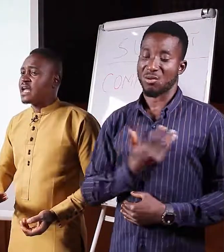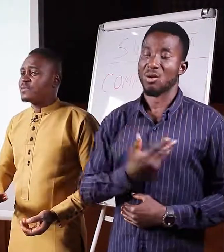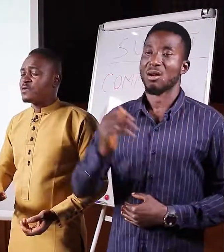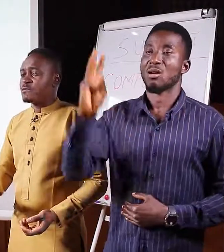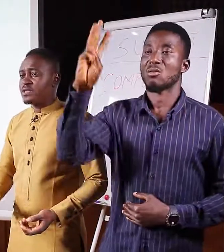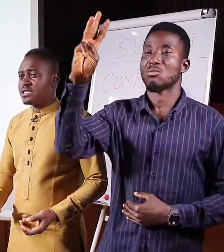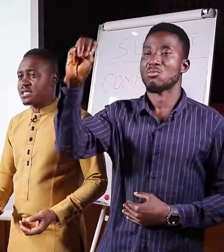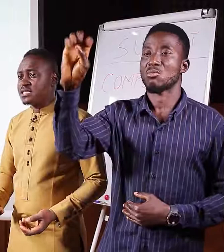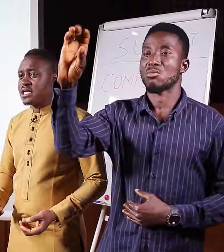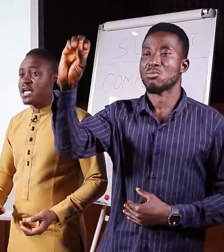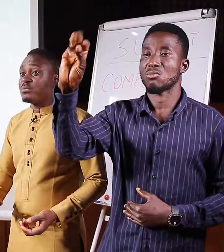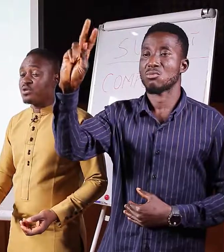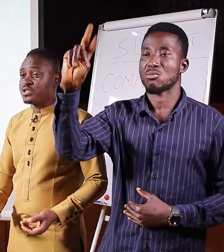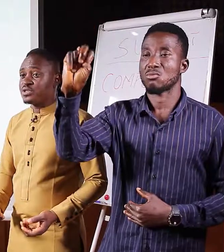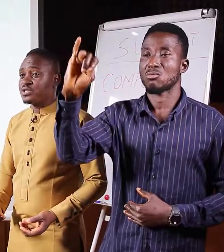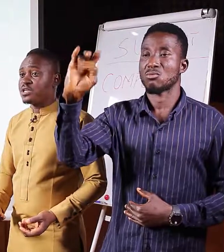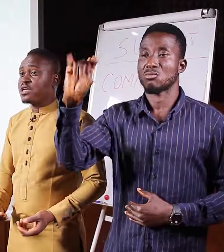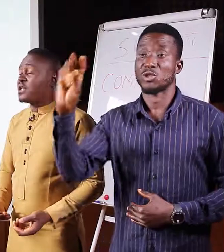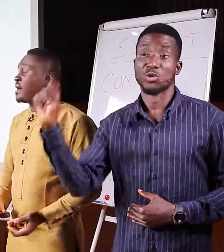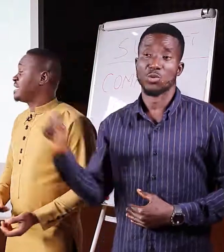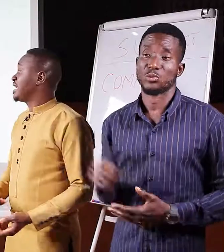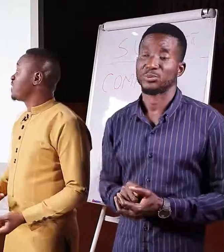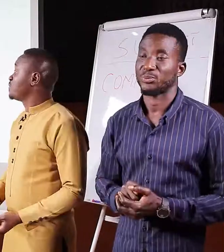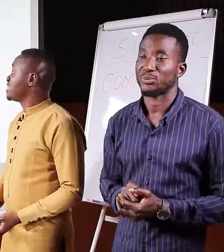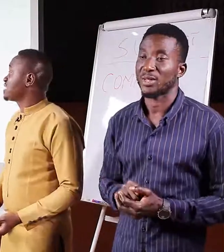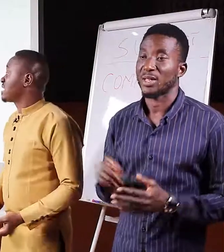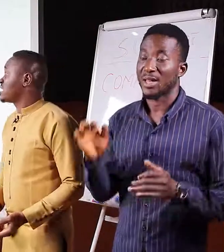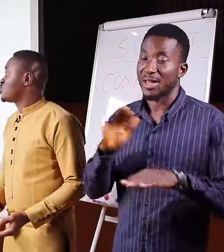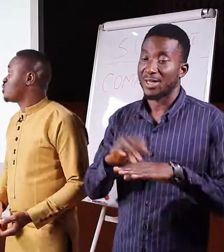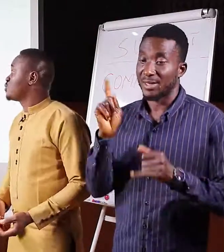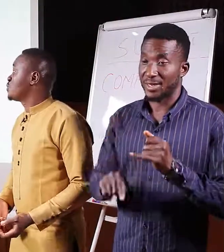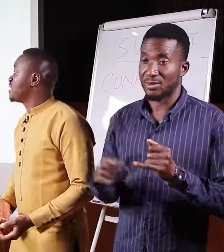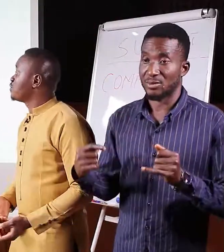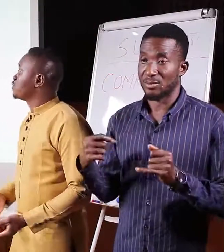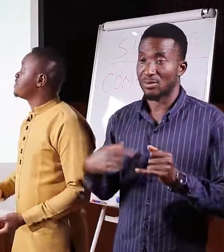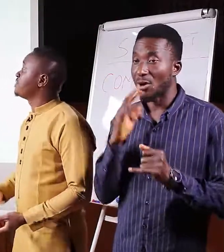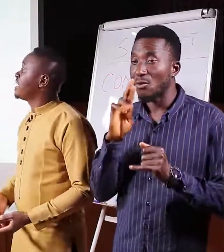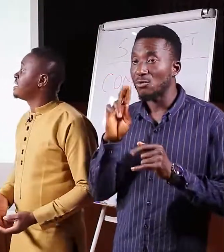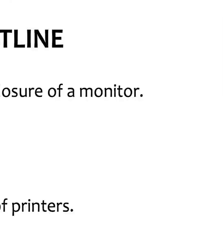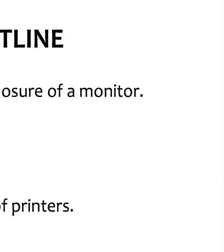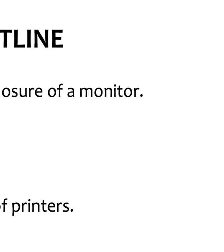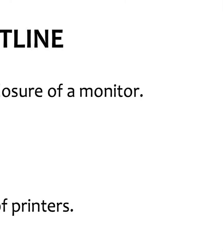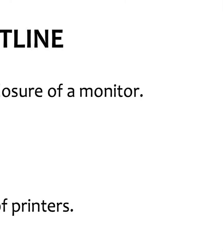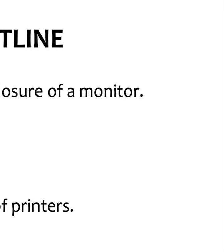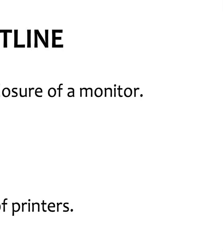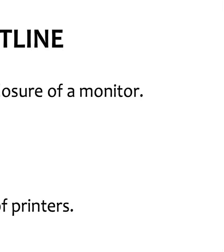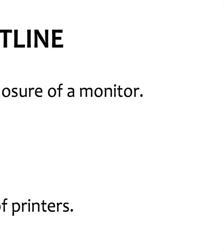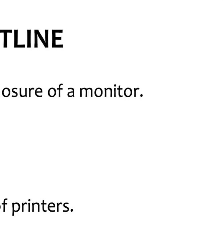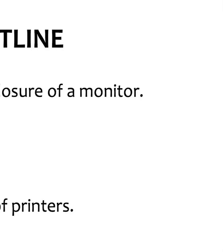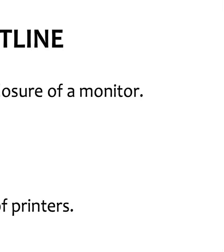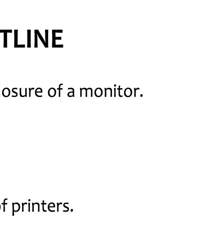different types of printers and monitors. Then by the end of today's class, we hope to be able to define the